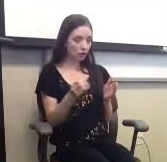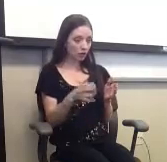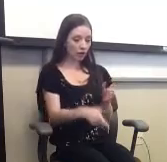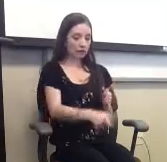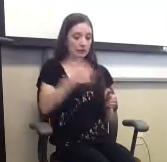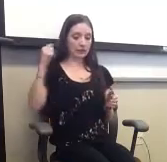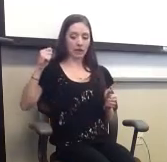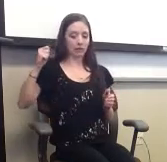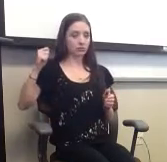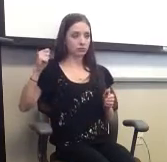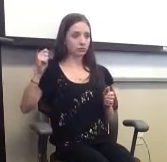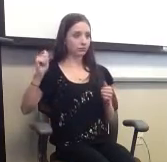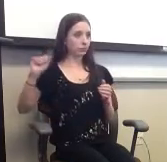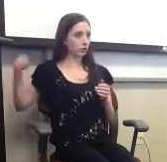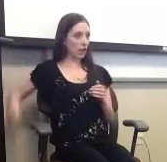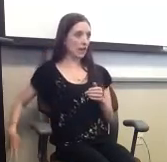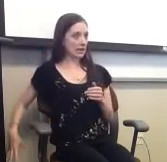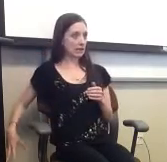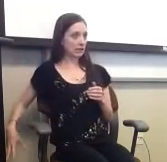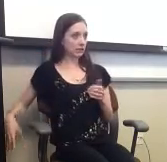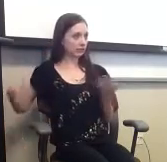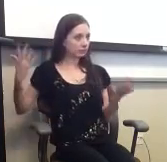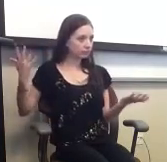be. Okay. Why?